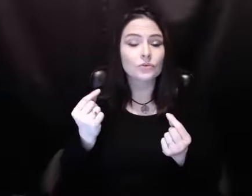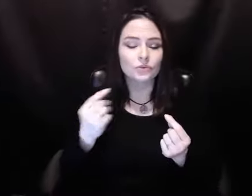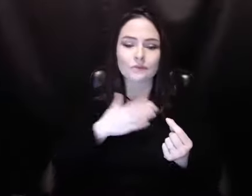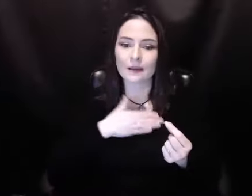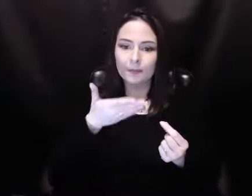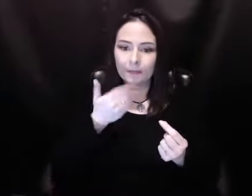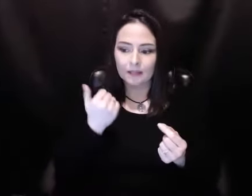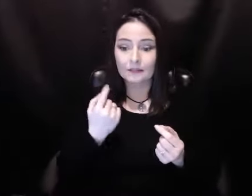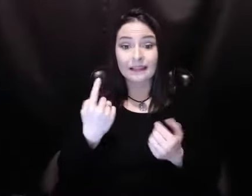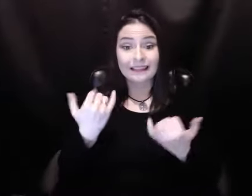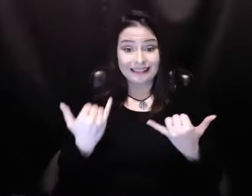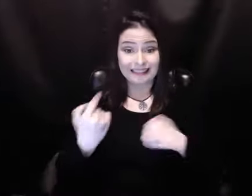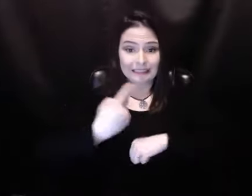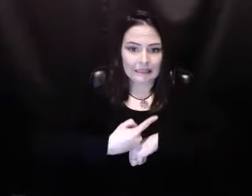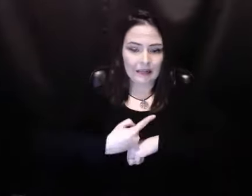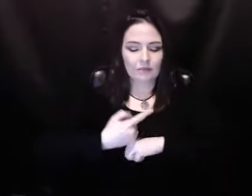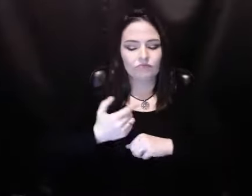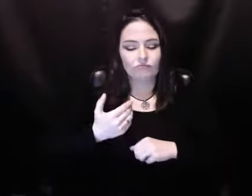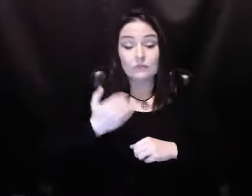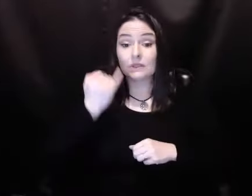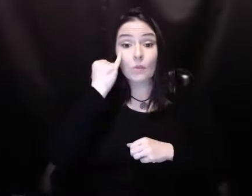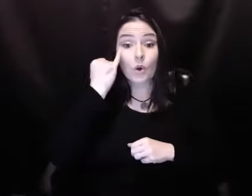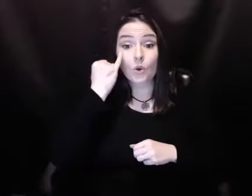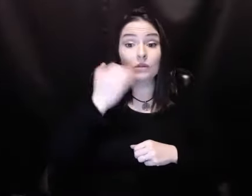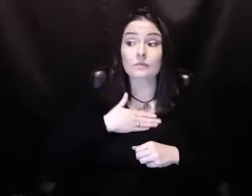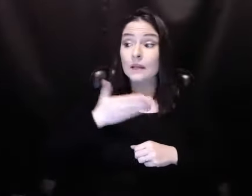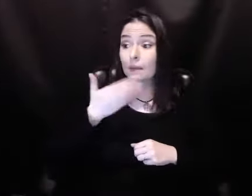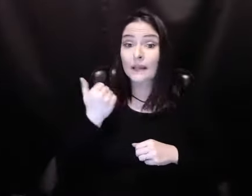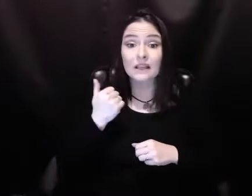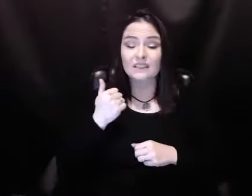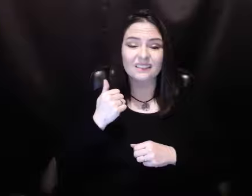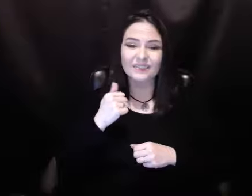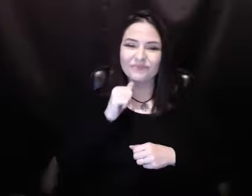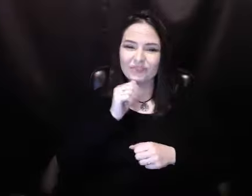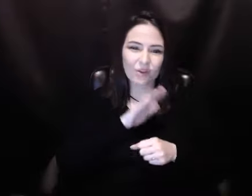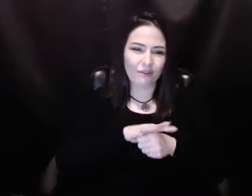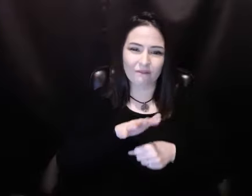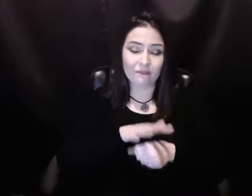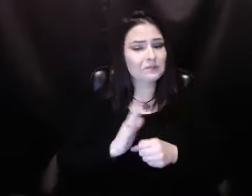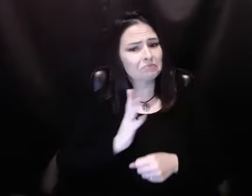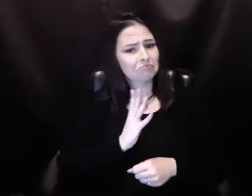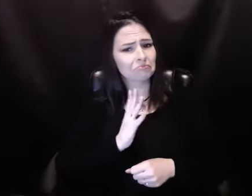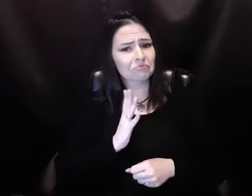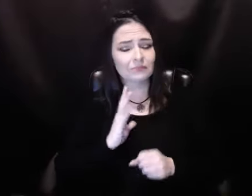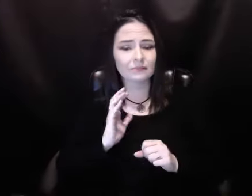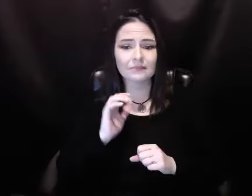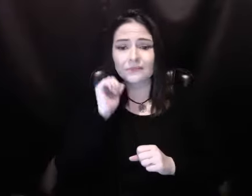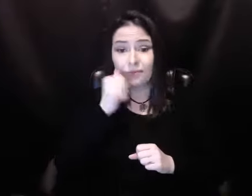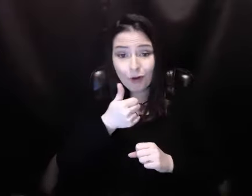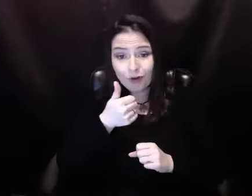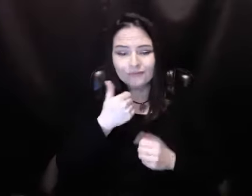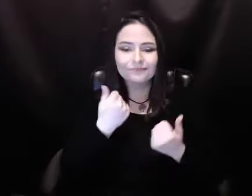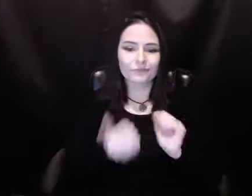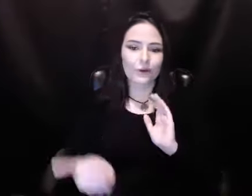you. I was shocked. And 5, finally, I could really and truly be me, flaws and